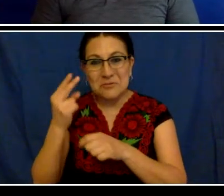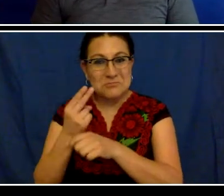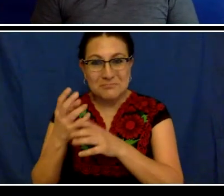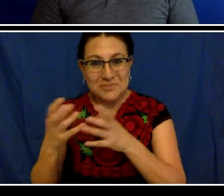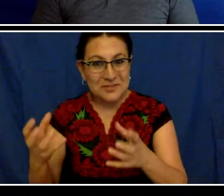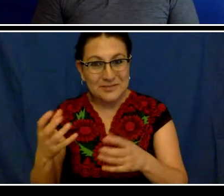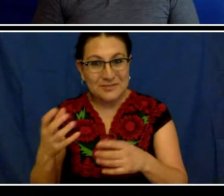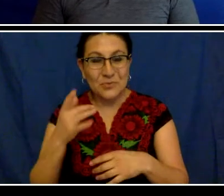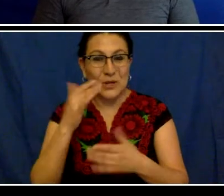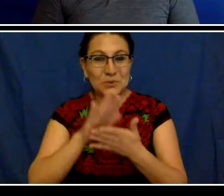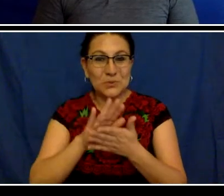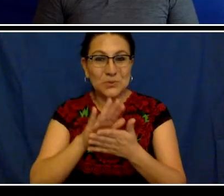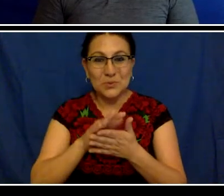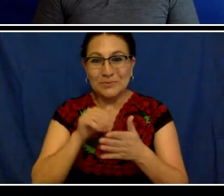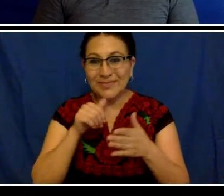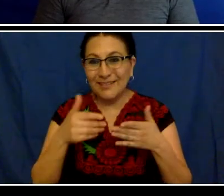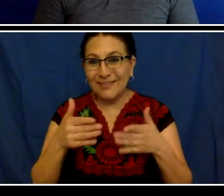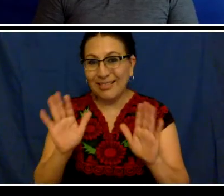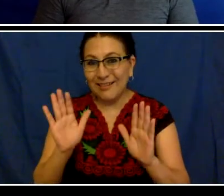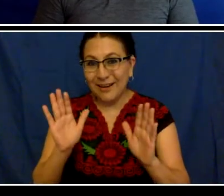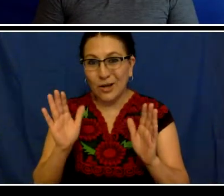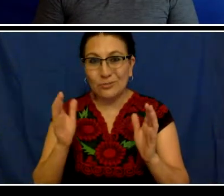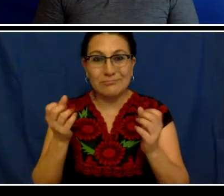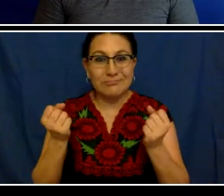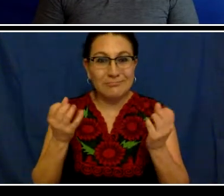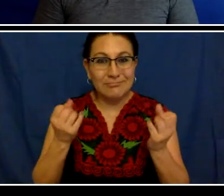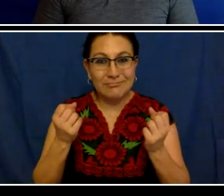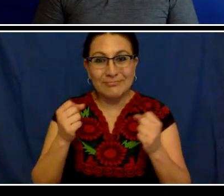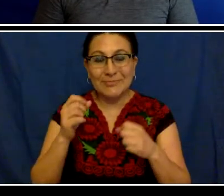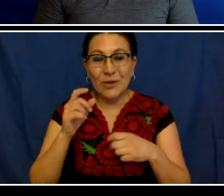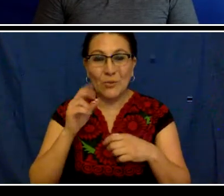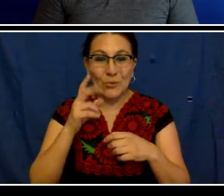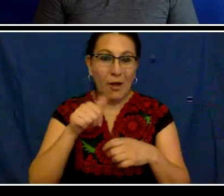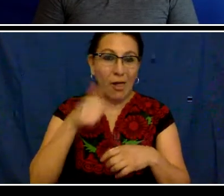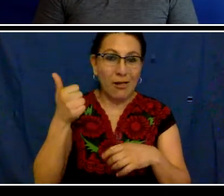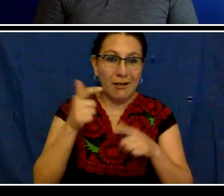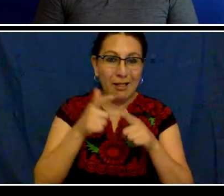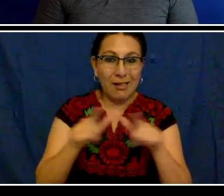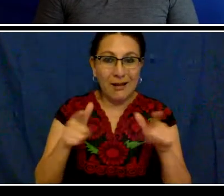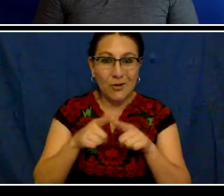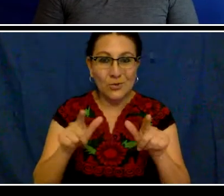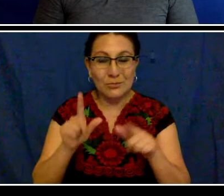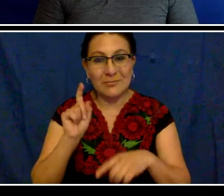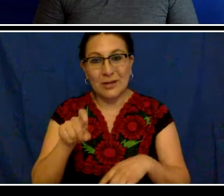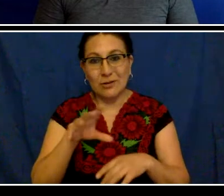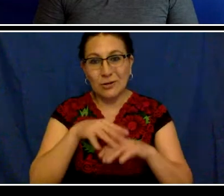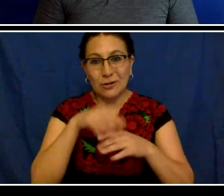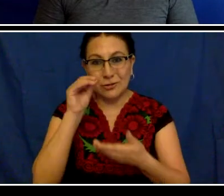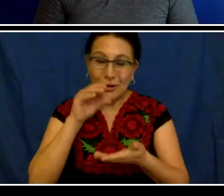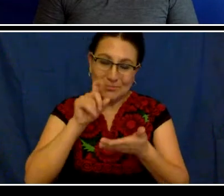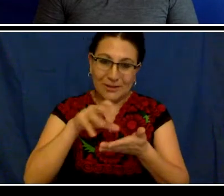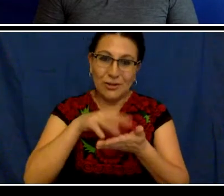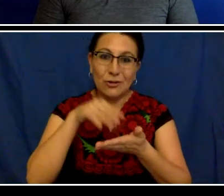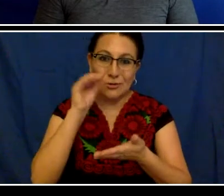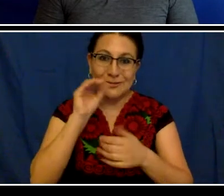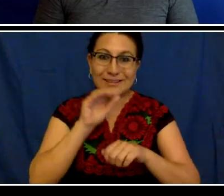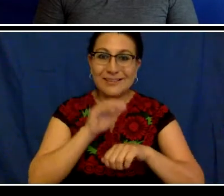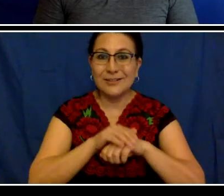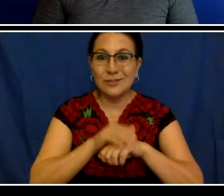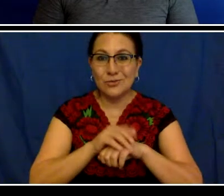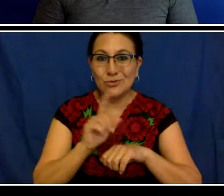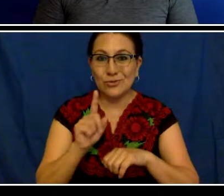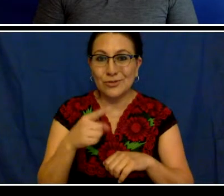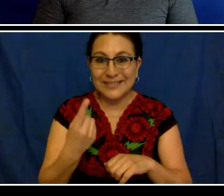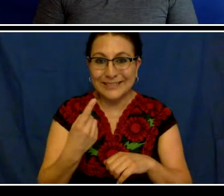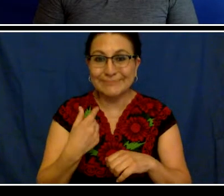I use LSM. Don't use that much anymore because the school didn't allow us to sign at the time. We couldn't use any